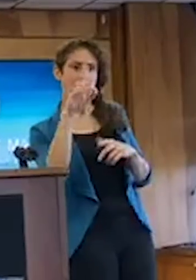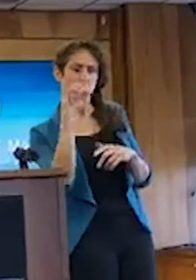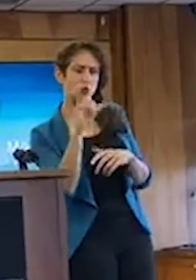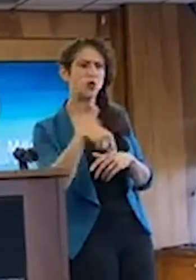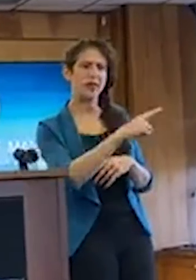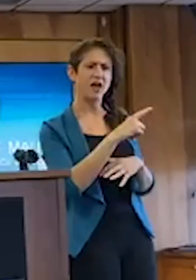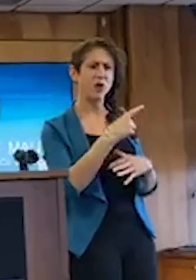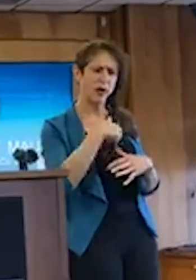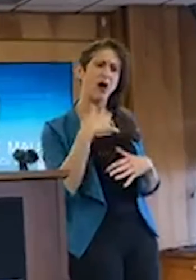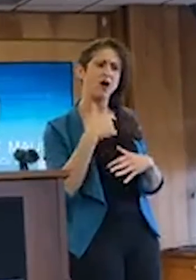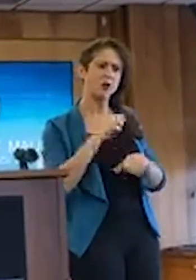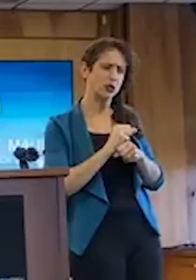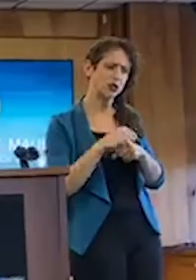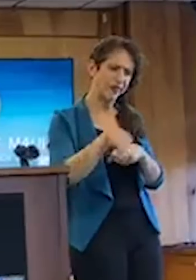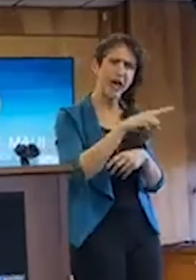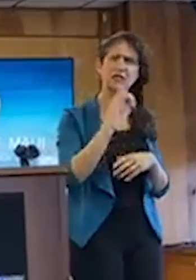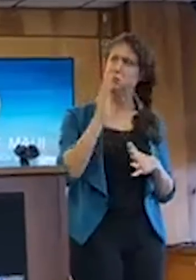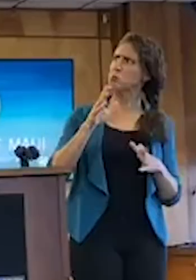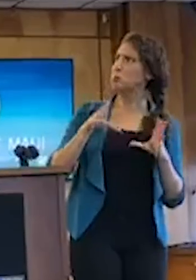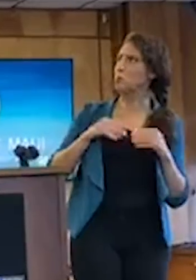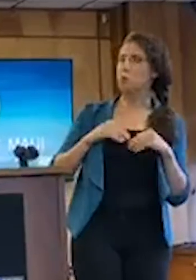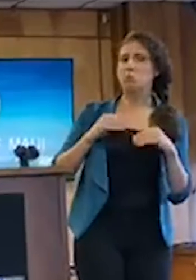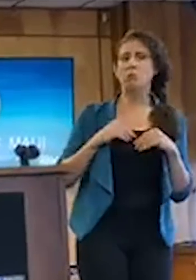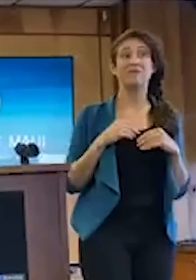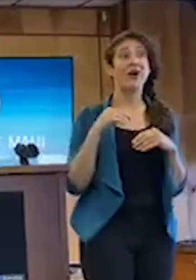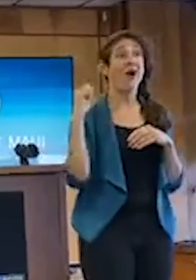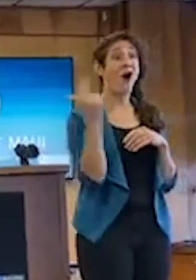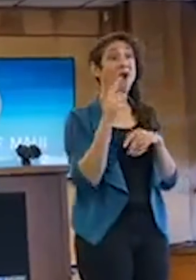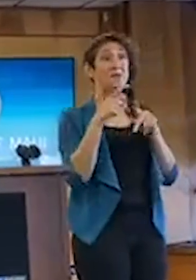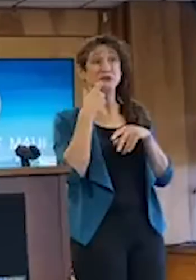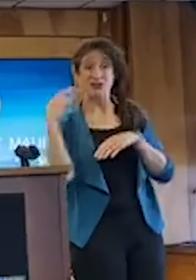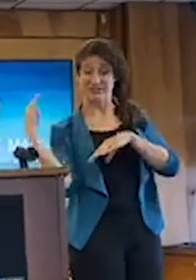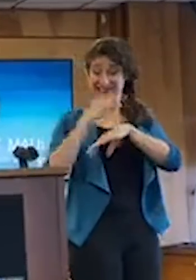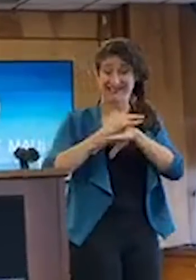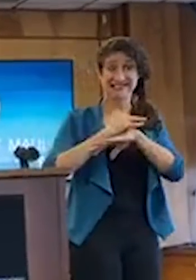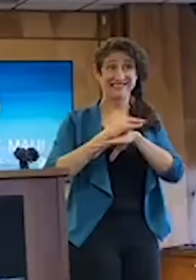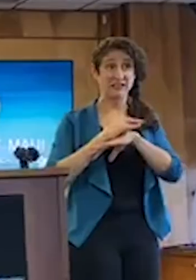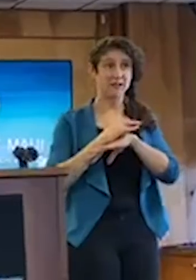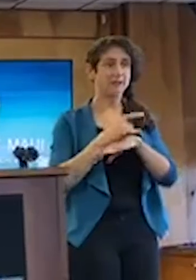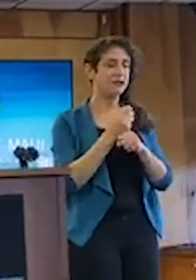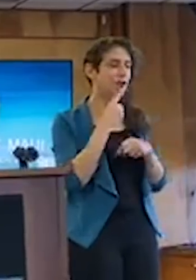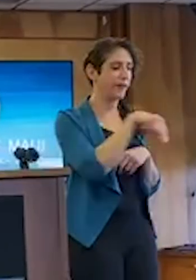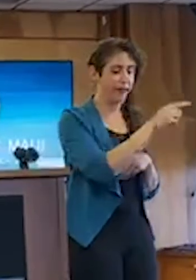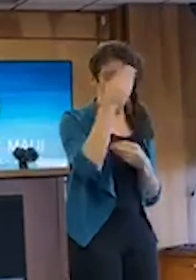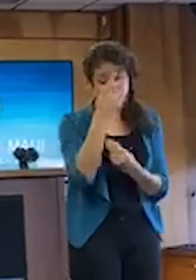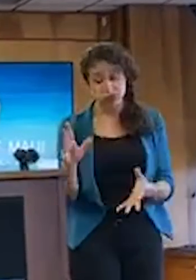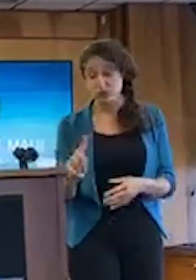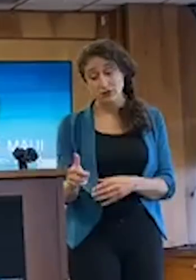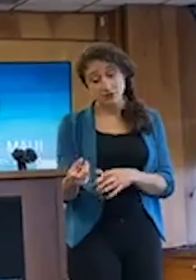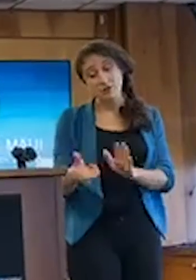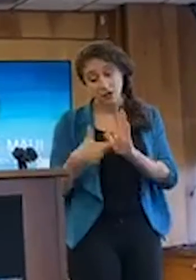get them to make sure that they're notifying all of their incoming visitors, and to let them know